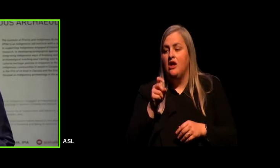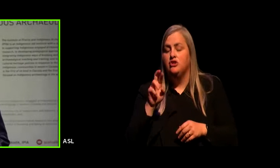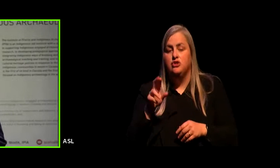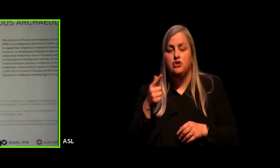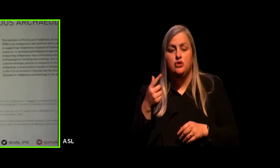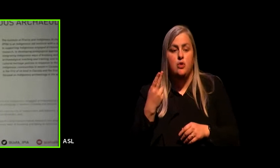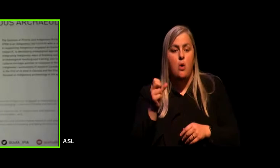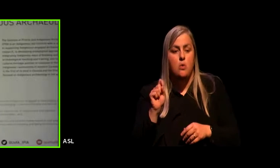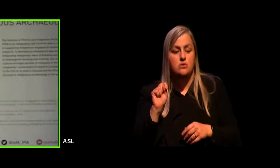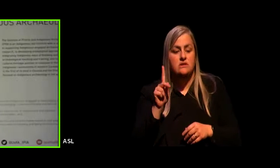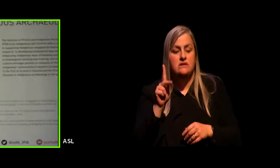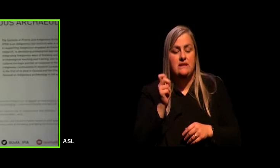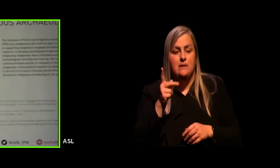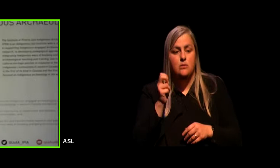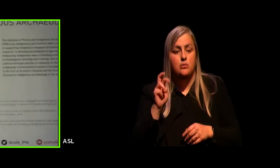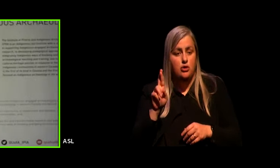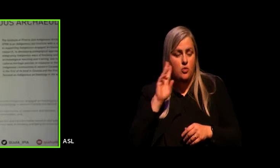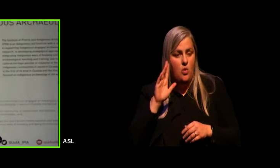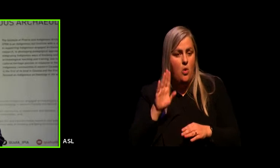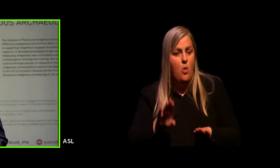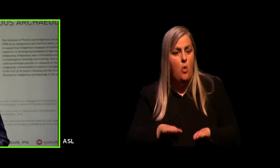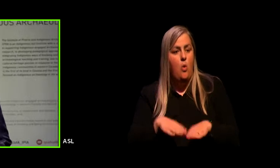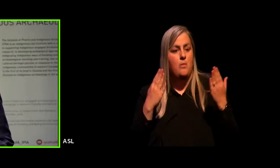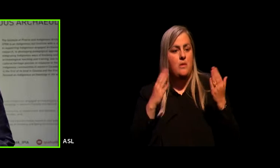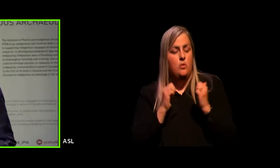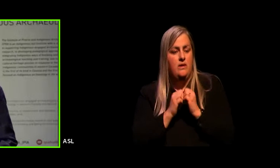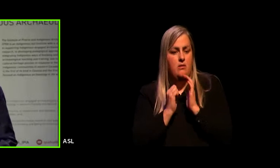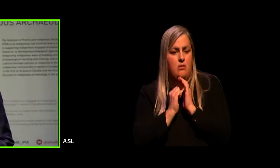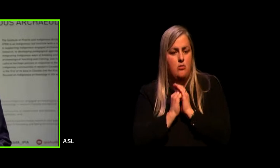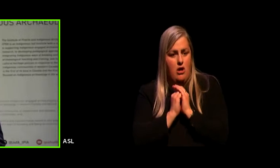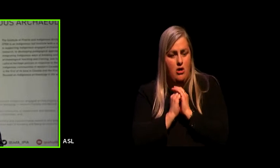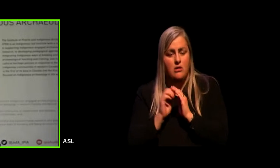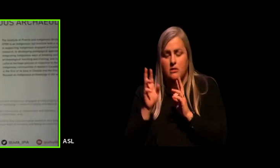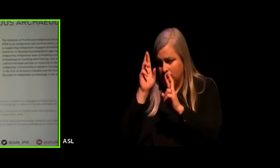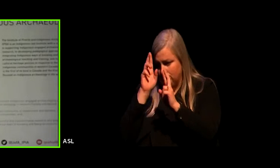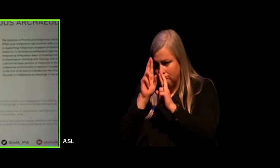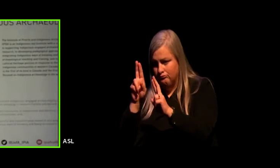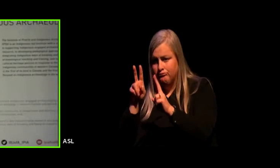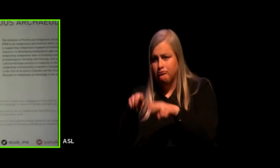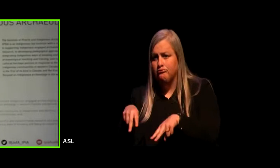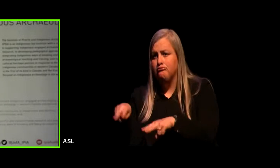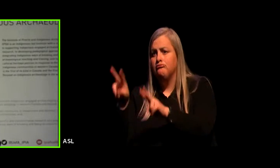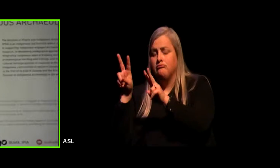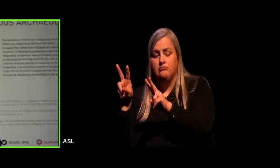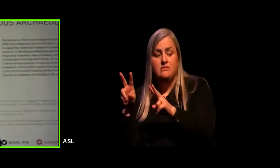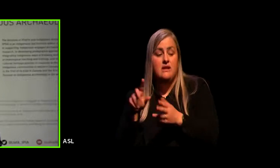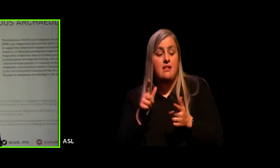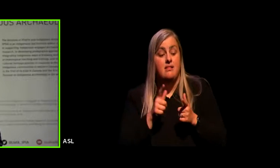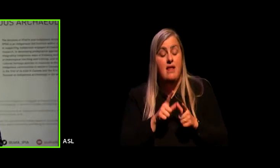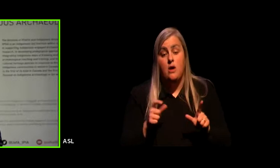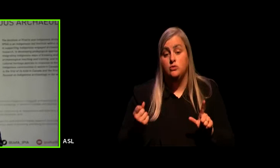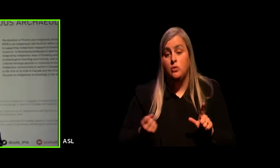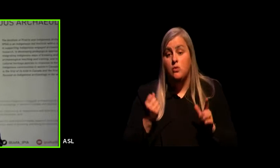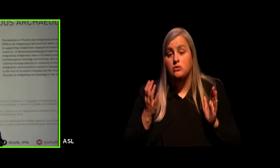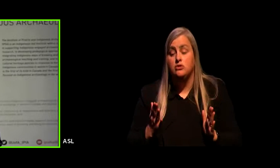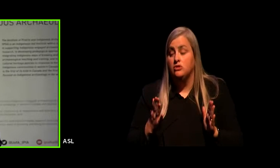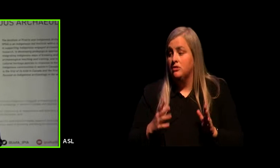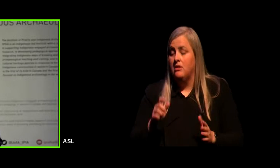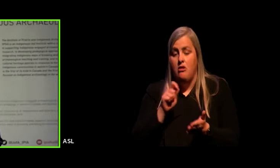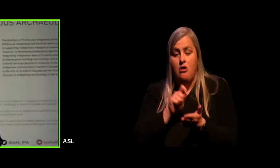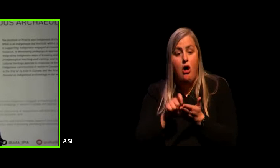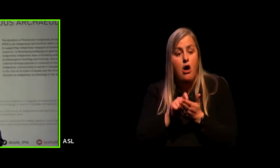open our event with a prayer. A respected elder, language carrier, author, and scholar, Elder